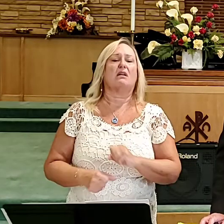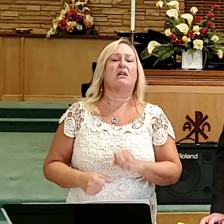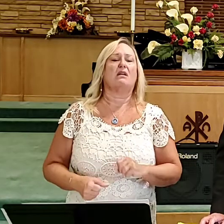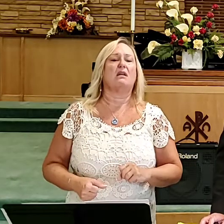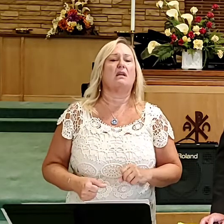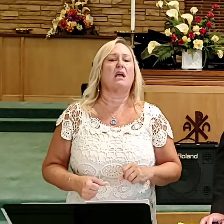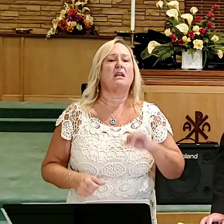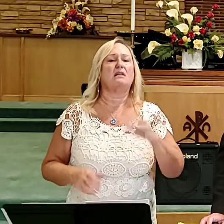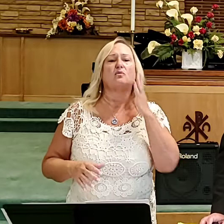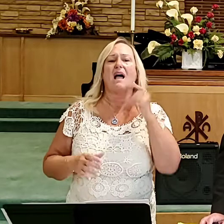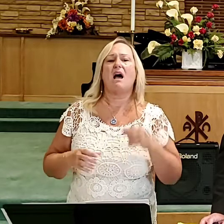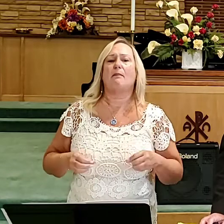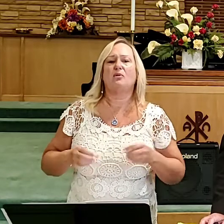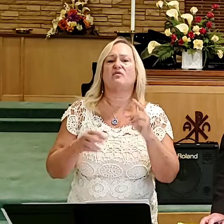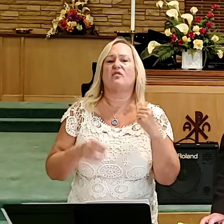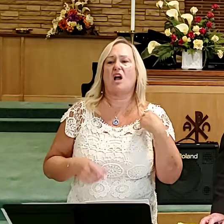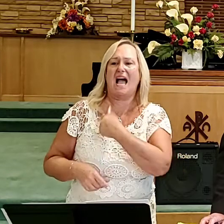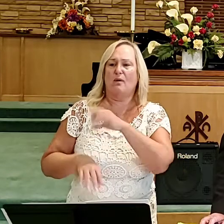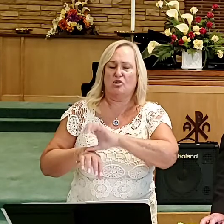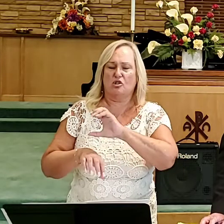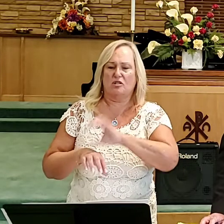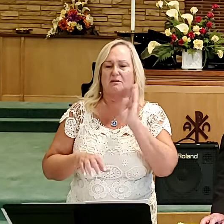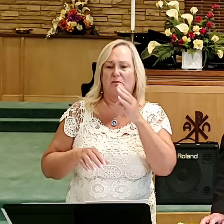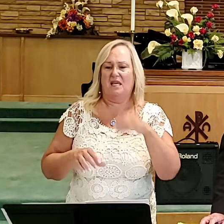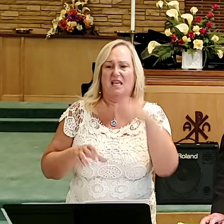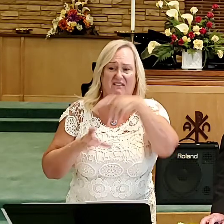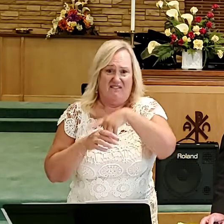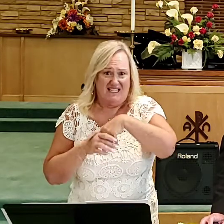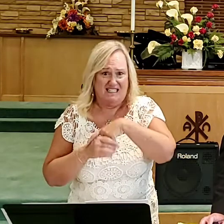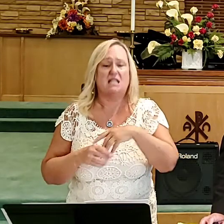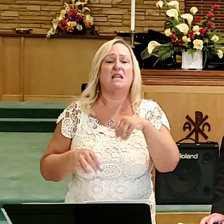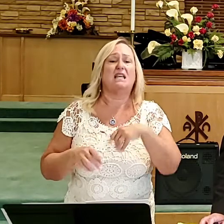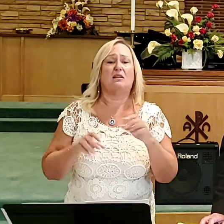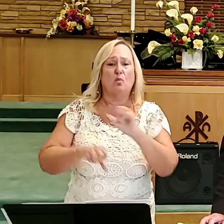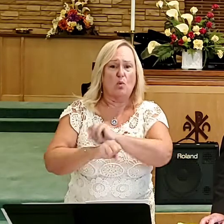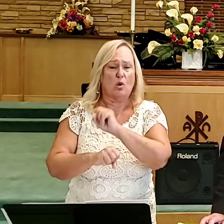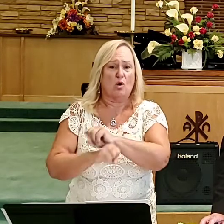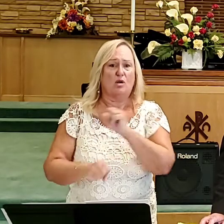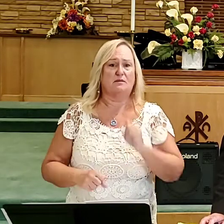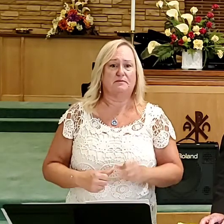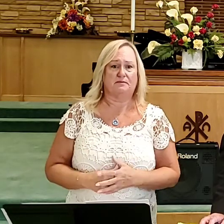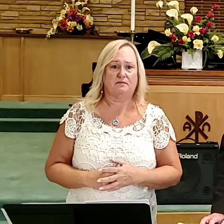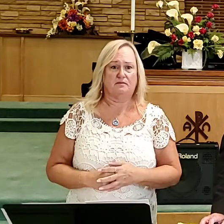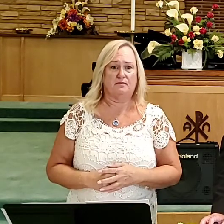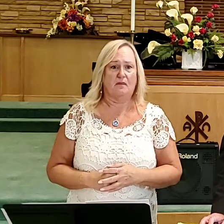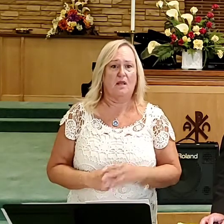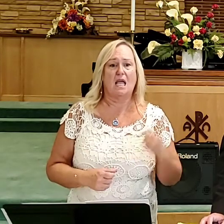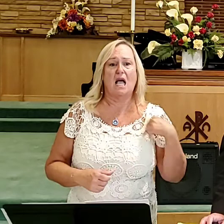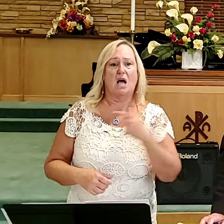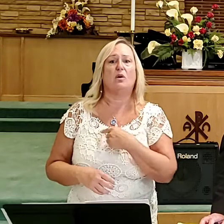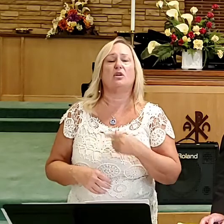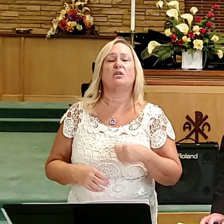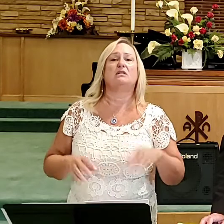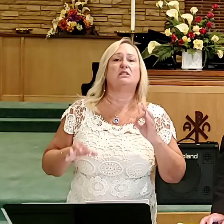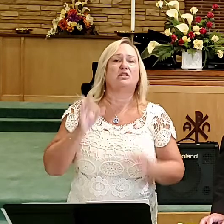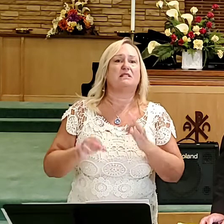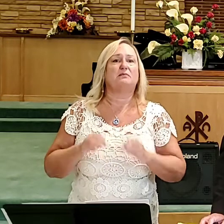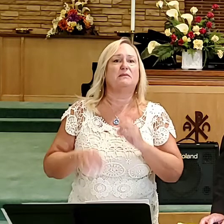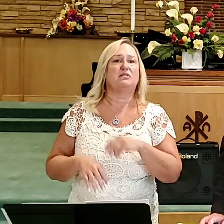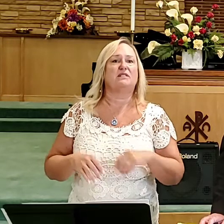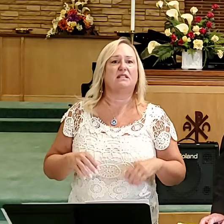It's why I push for our church to be invested in this work. Our